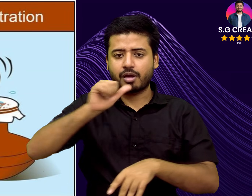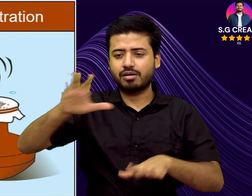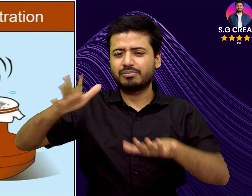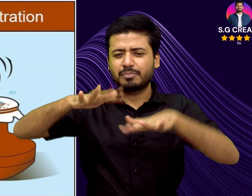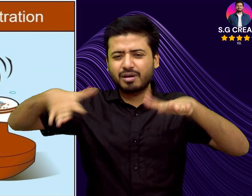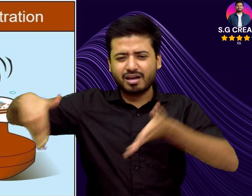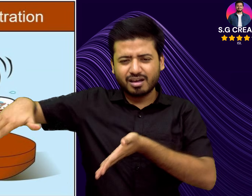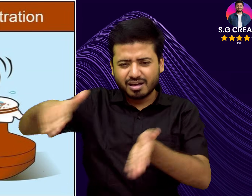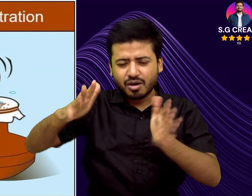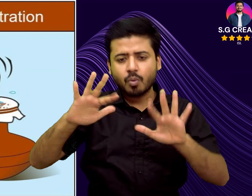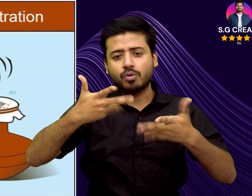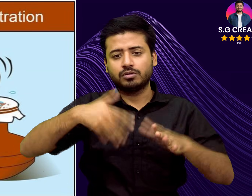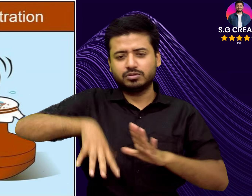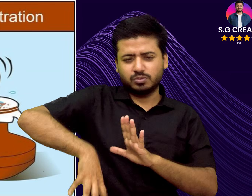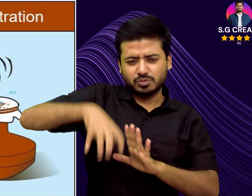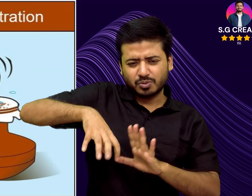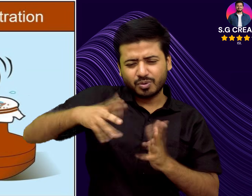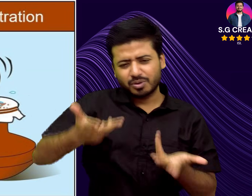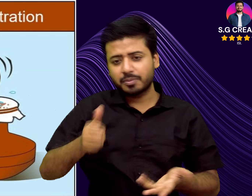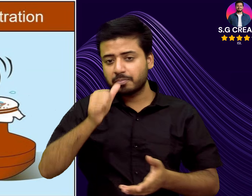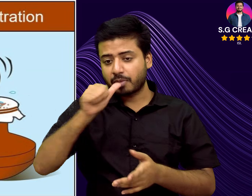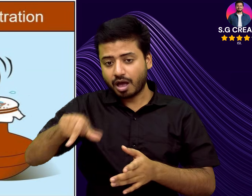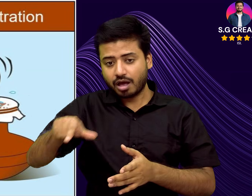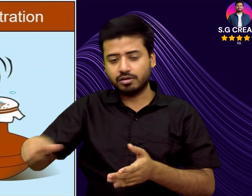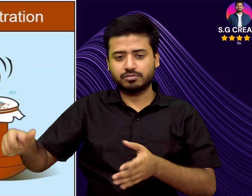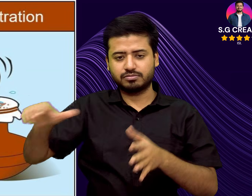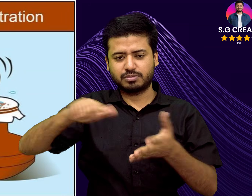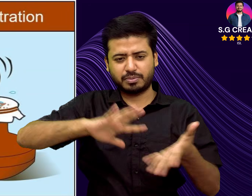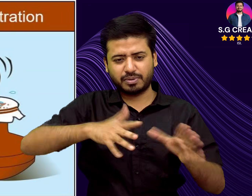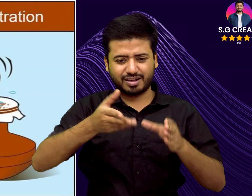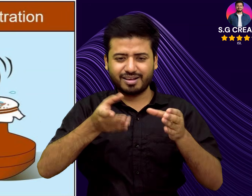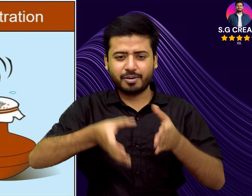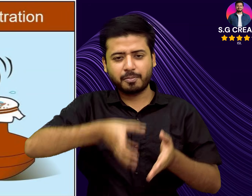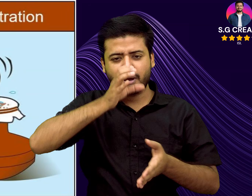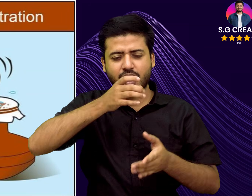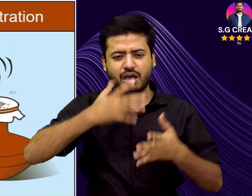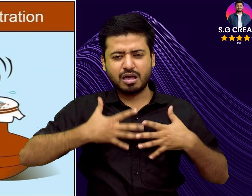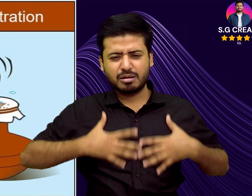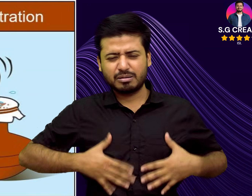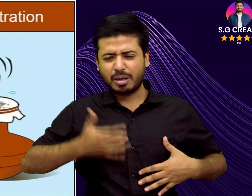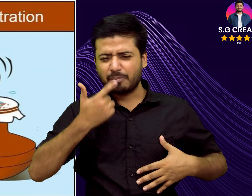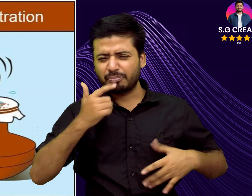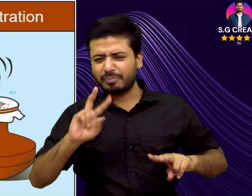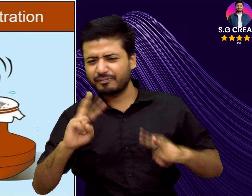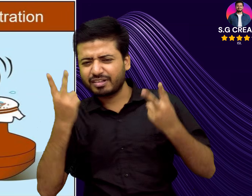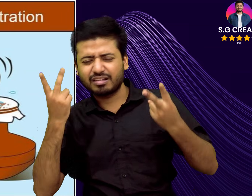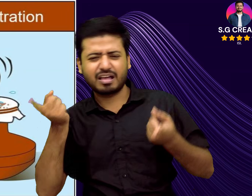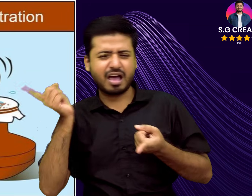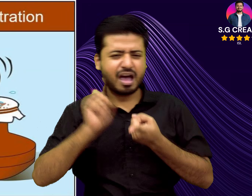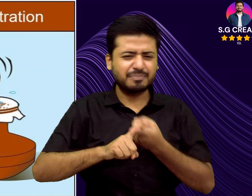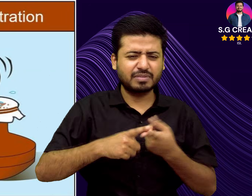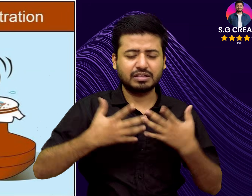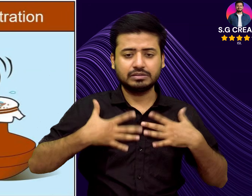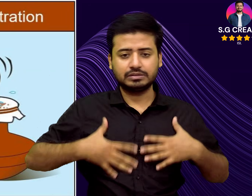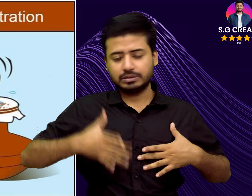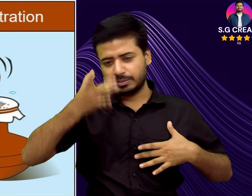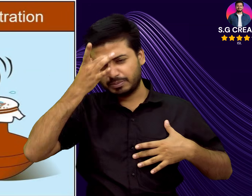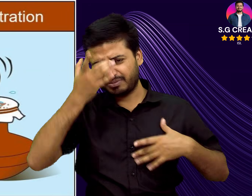safety. Part 1. How to build a traditional multi-pot filter at home. The traditional 7-pot, or multi-layered